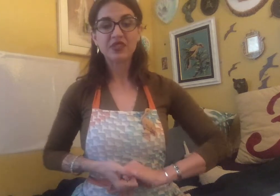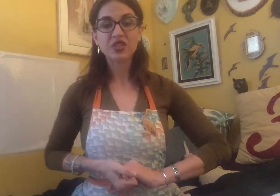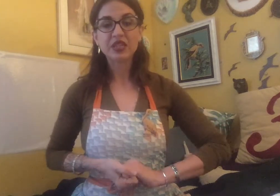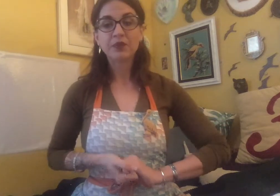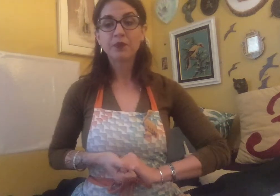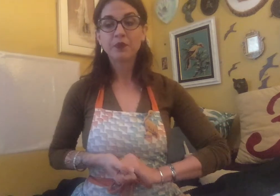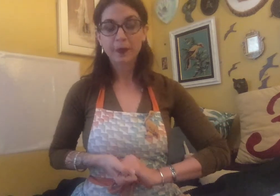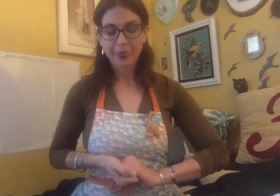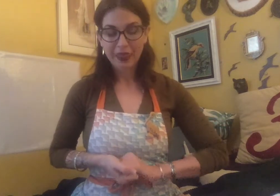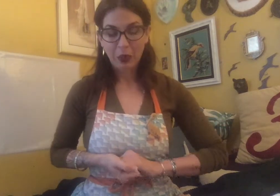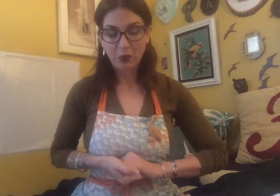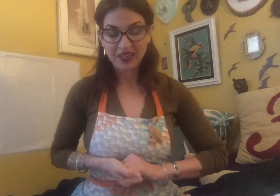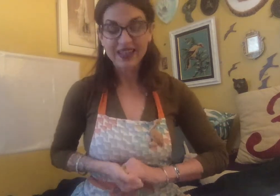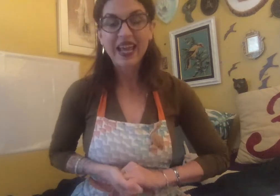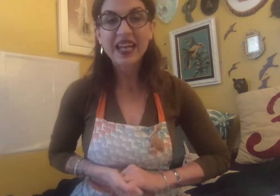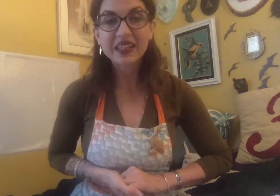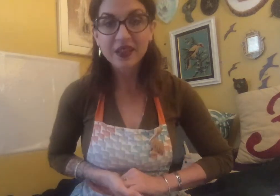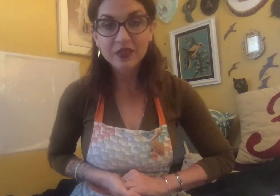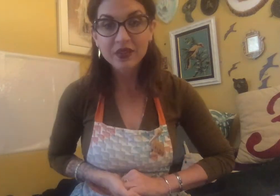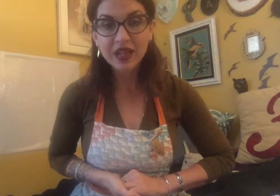position. We're gonna add another line.